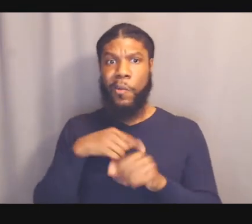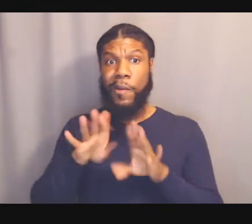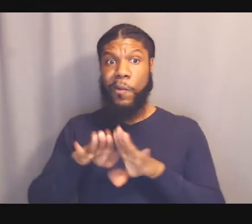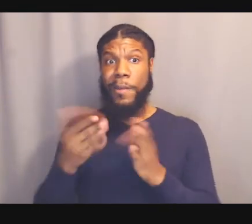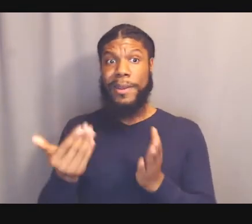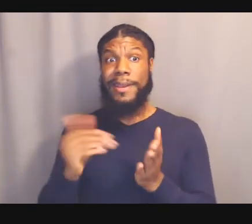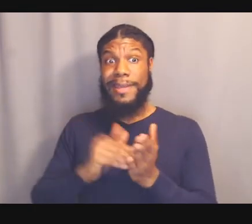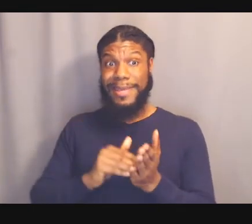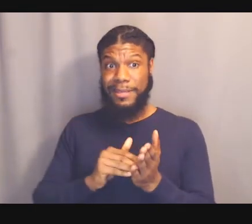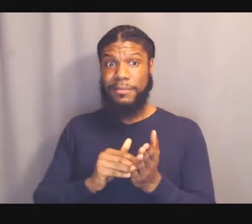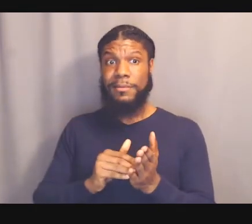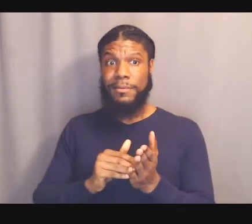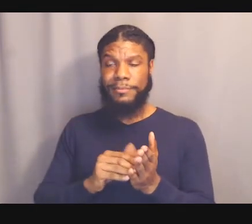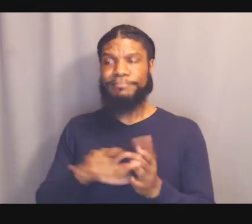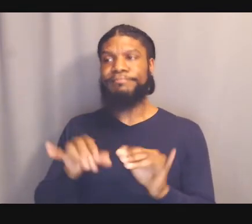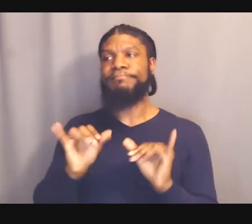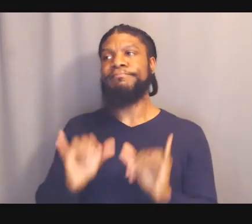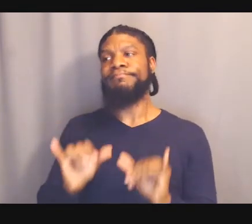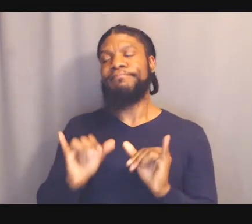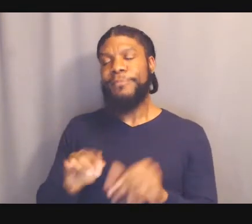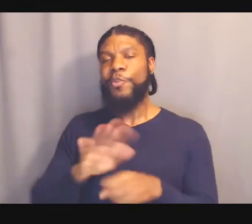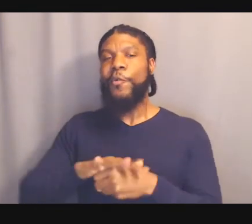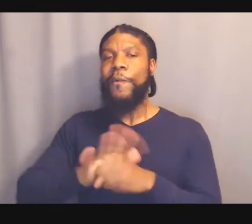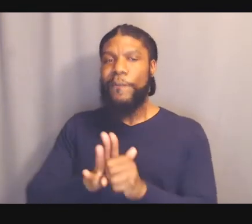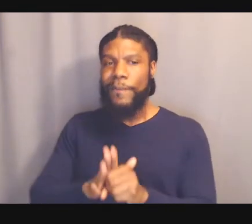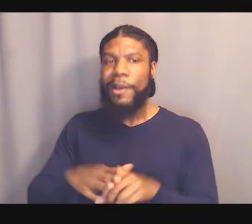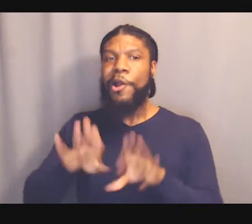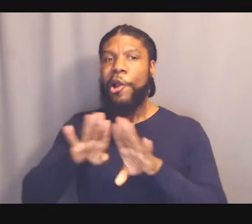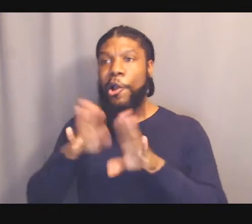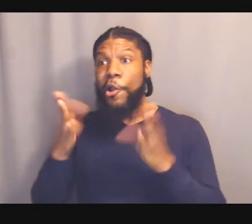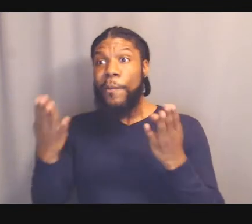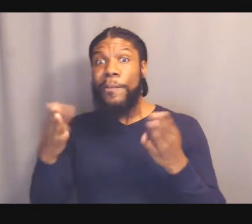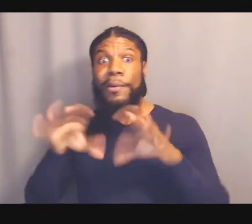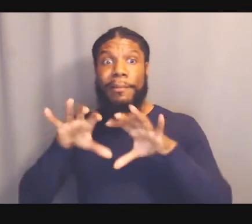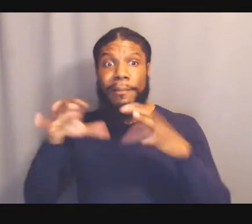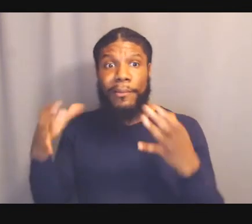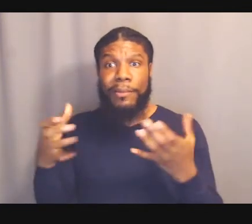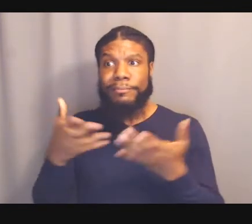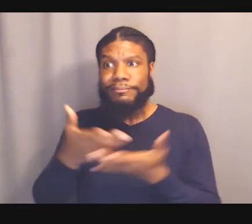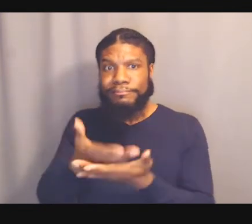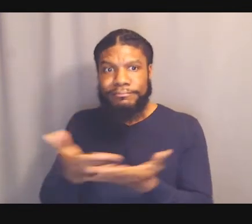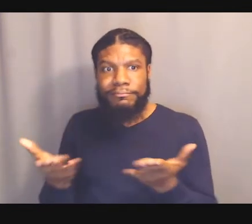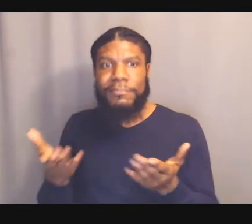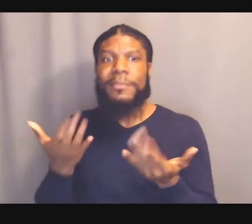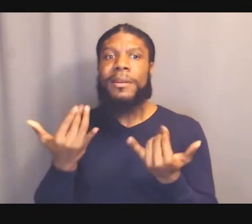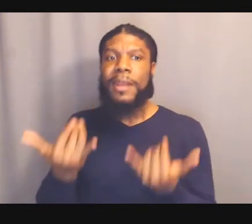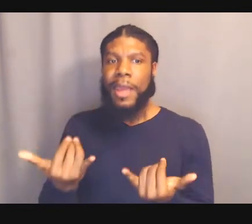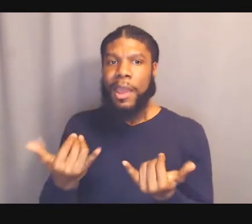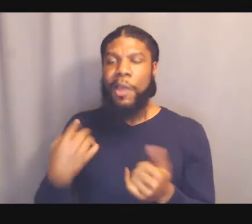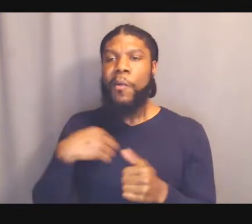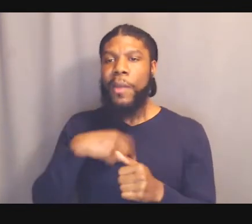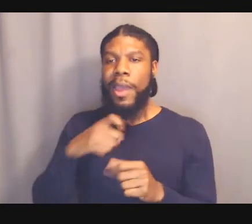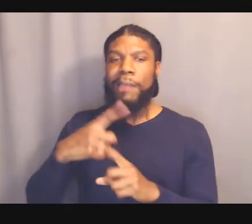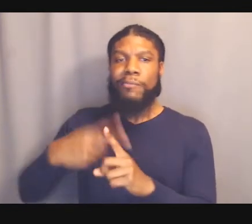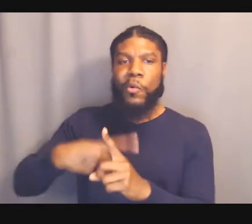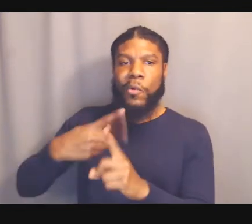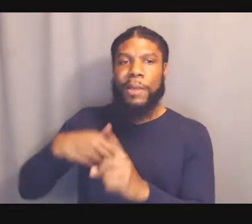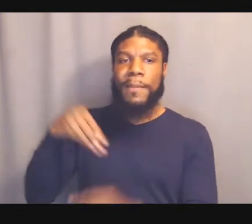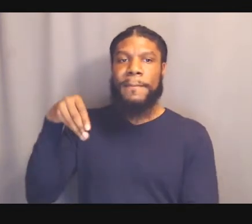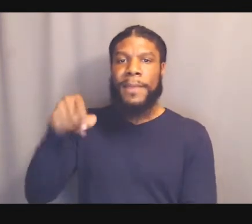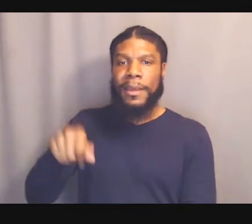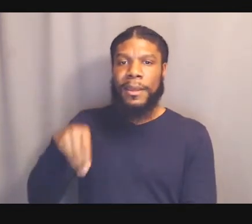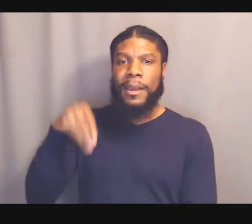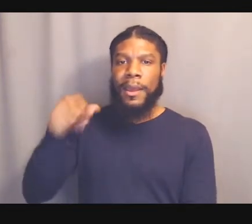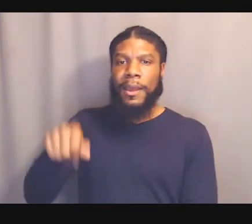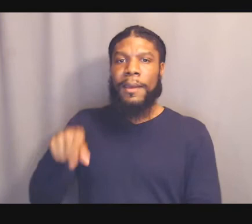up lease. Right? So there's work to ministry that's beyond just jumping in a Zoom room